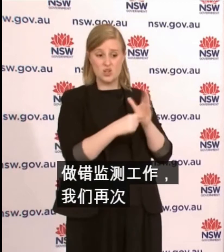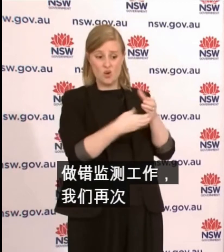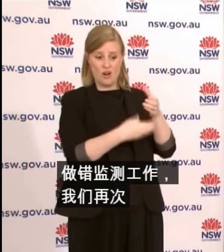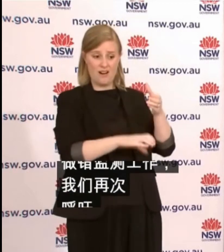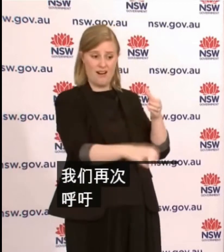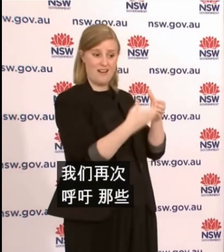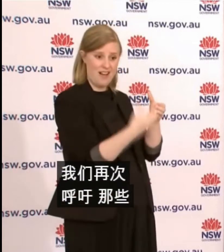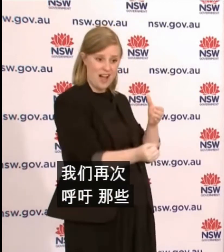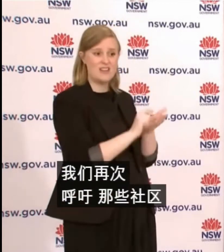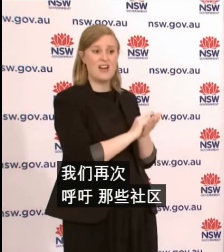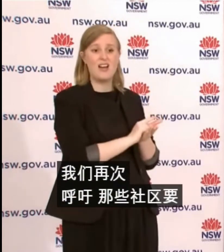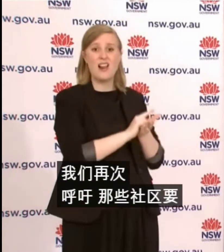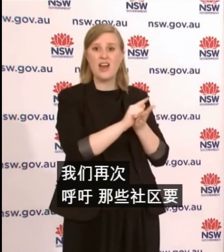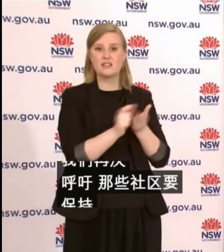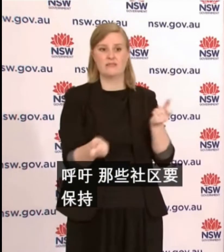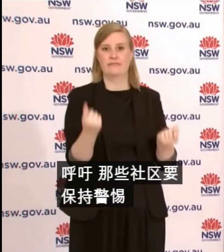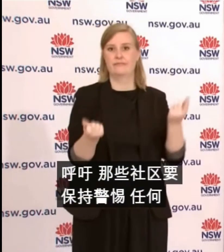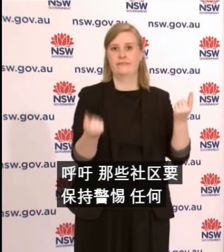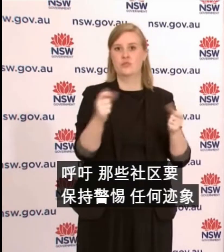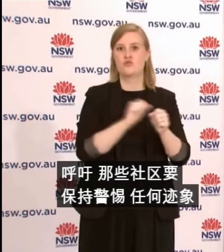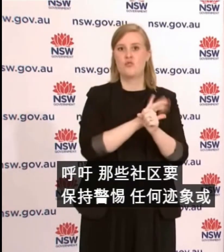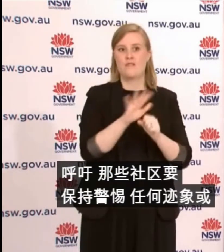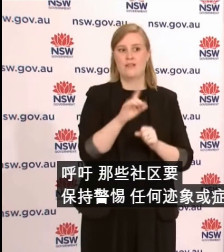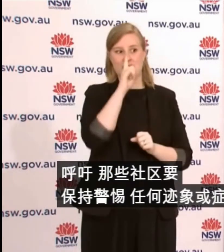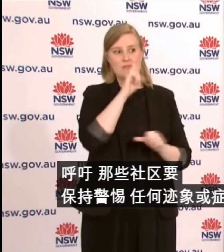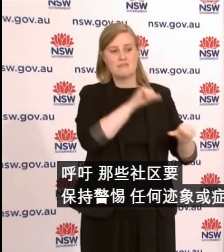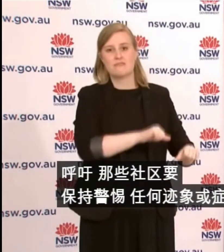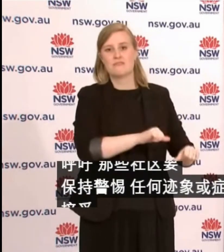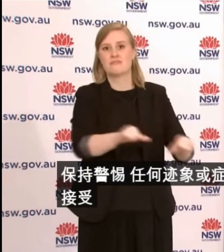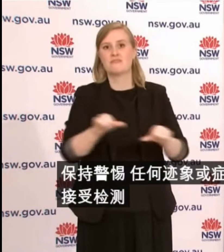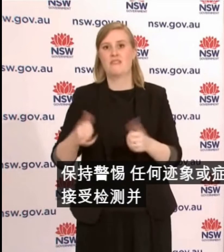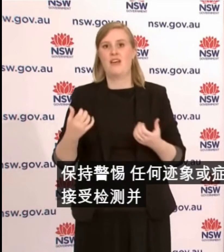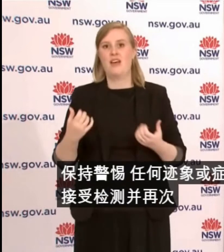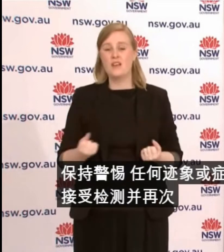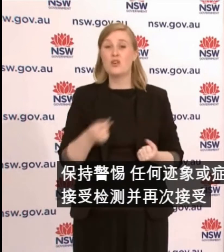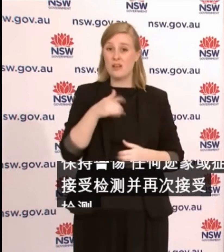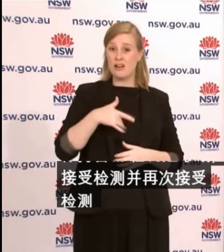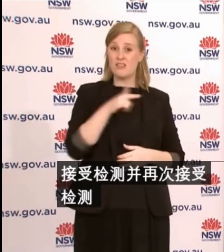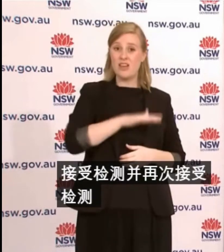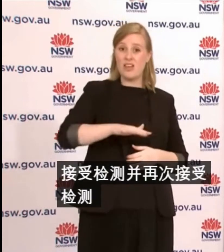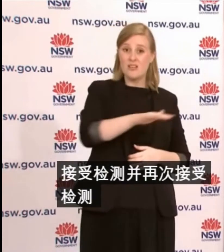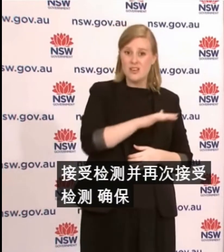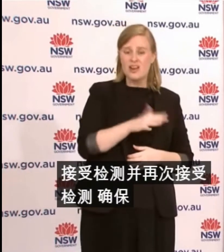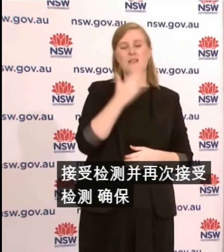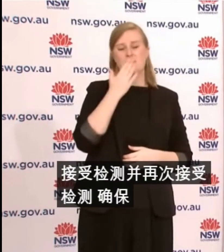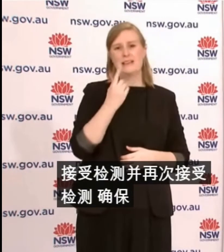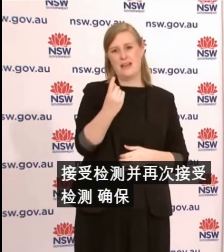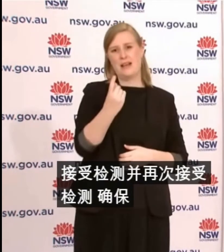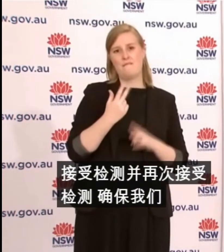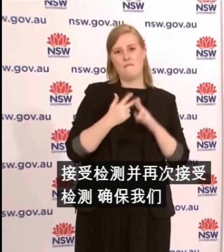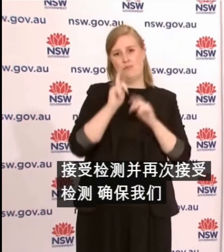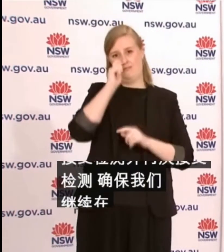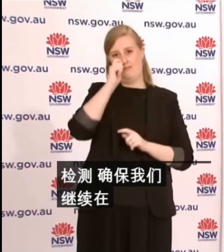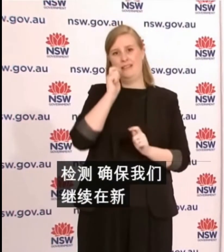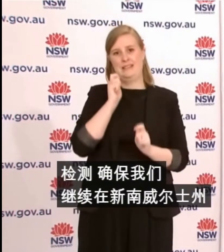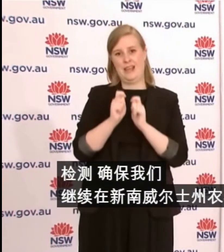we call out to those communities to remain vigilant. Any signs or symptoms, please get tested and come forward to get tested. The message again, make sure